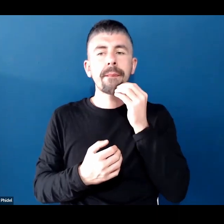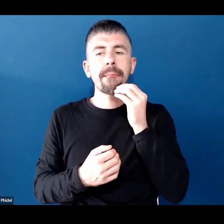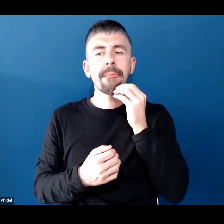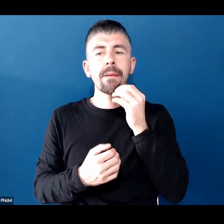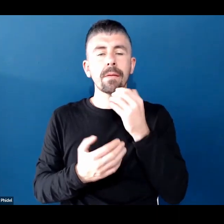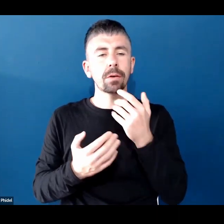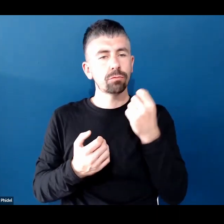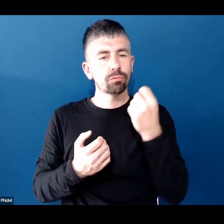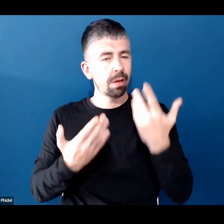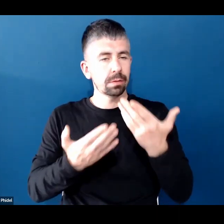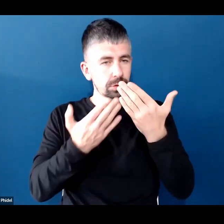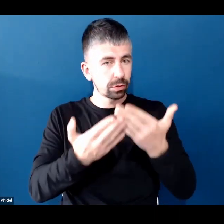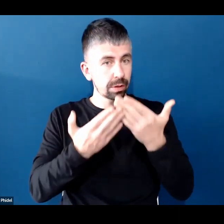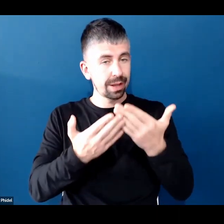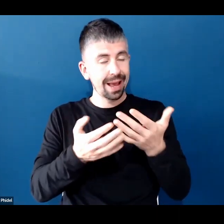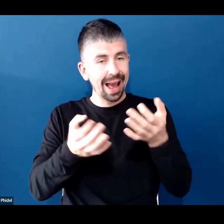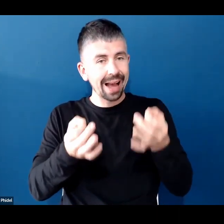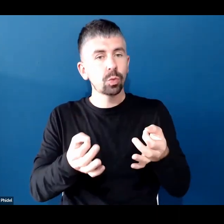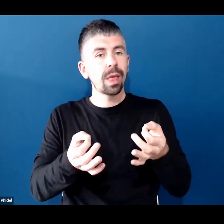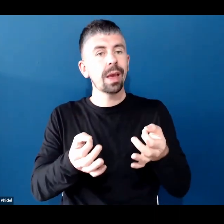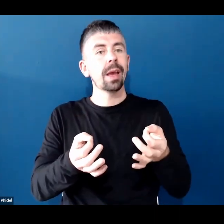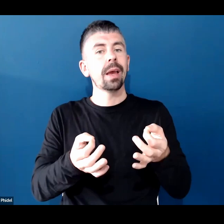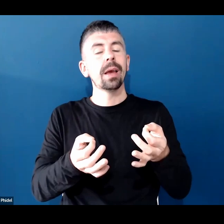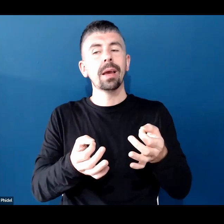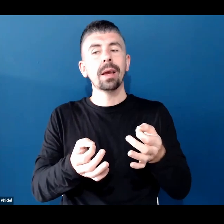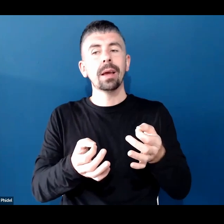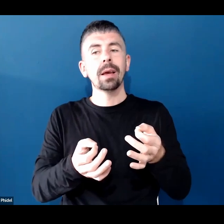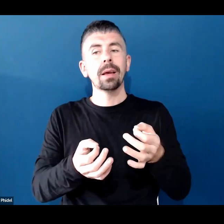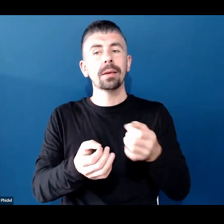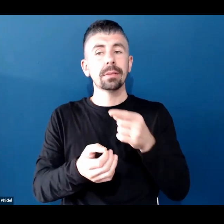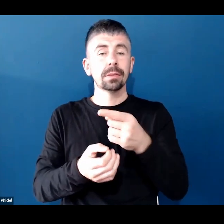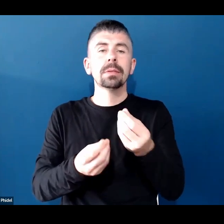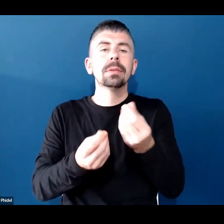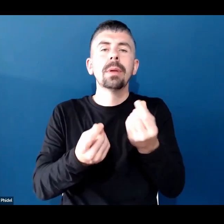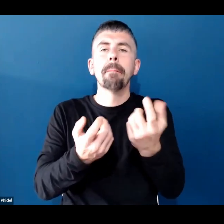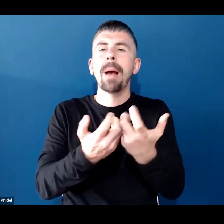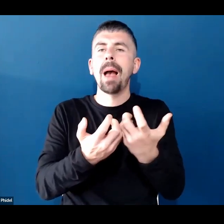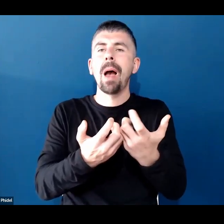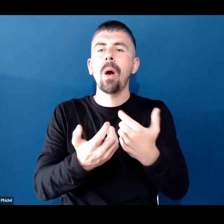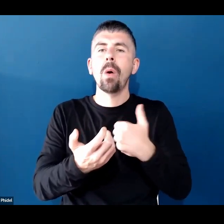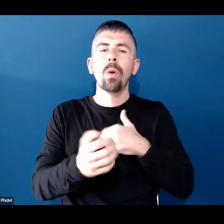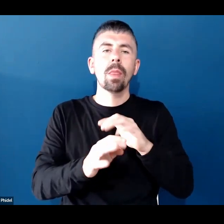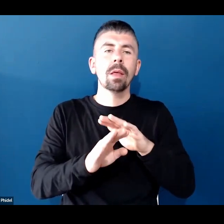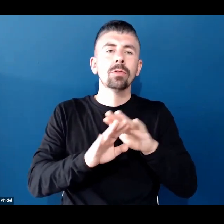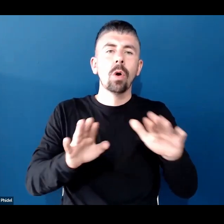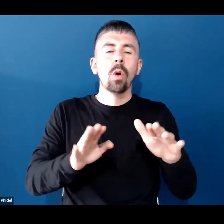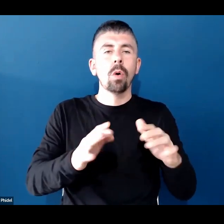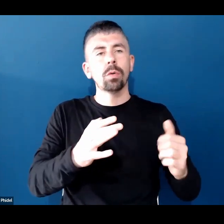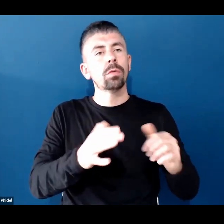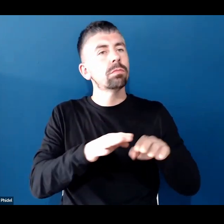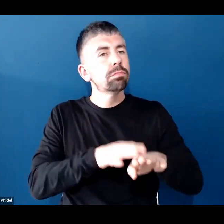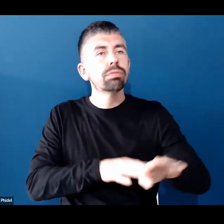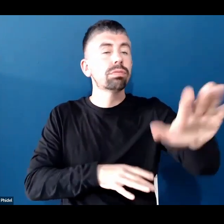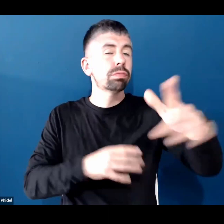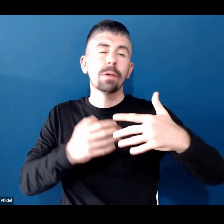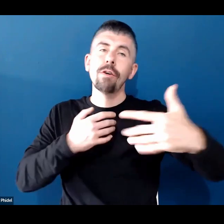that actually existing decoupling, I maintain that somehow, there is no infinite growth on a finite planet.